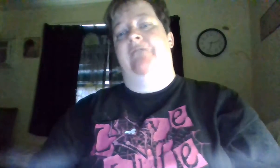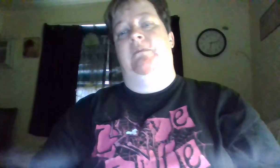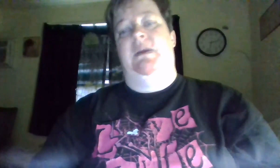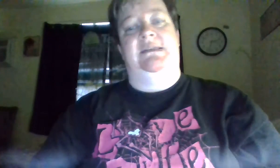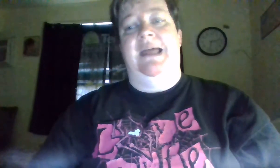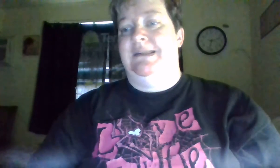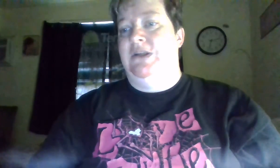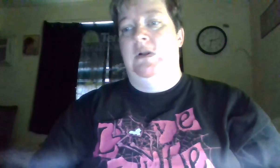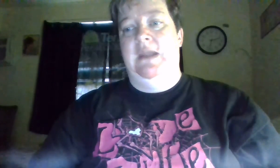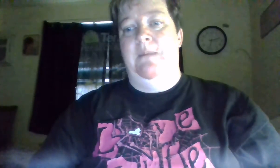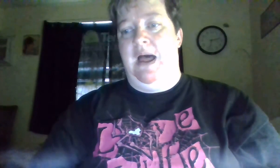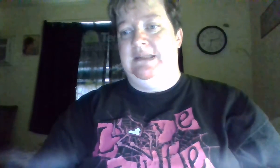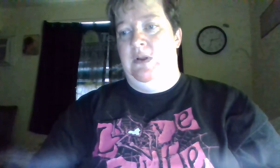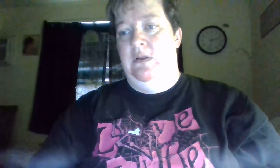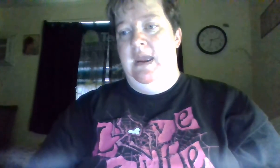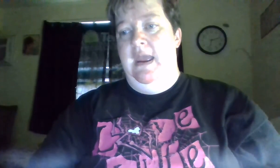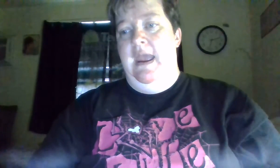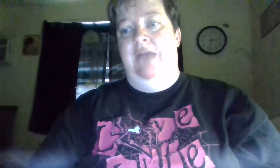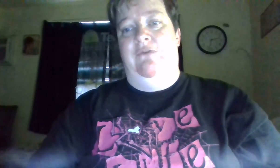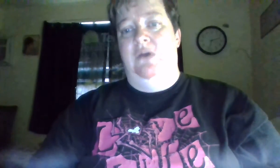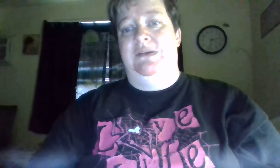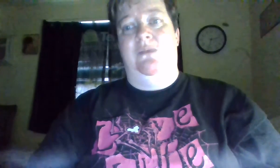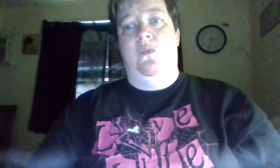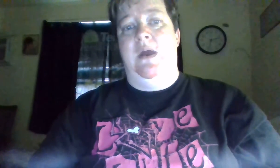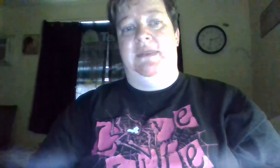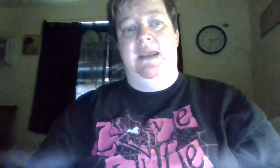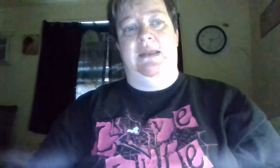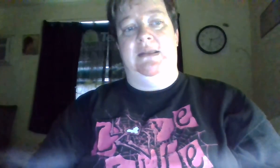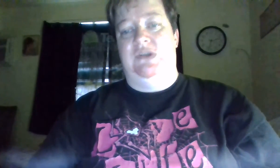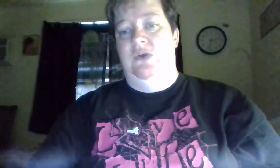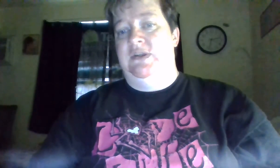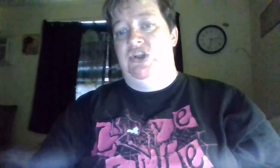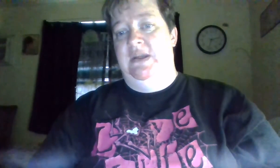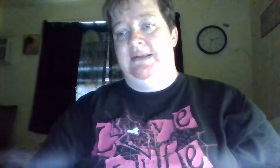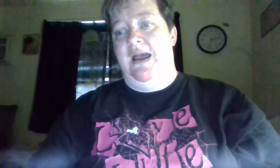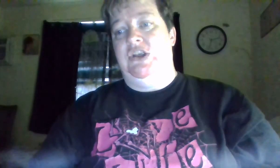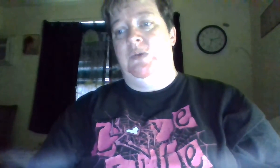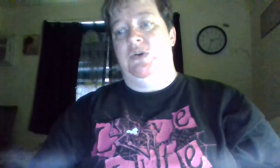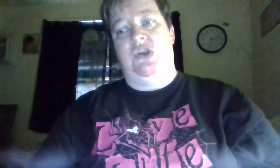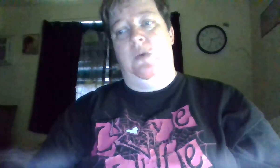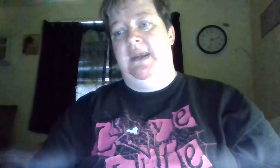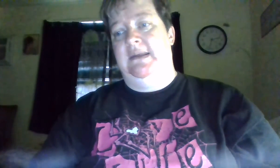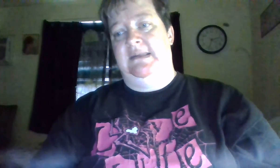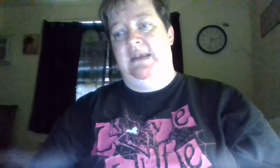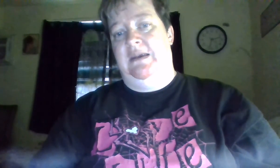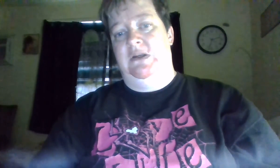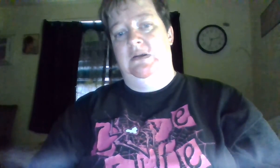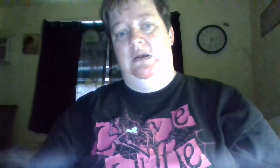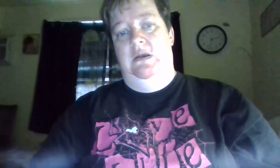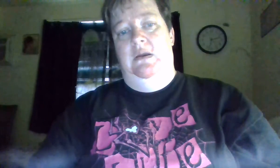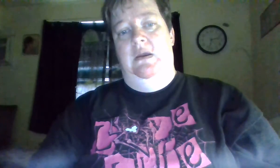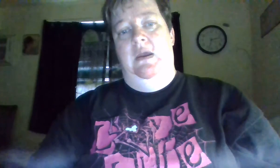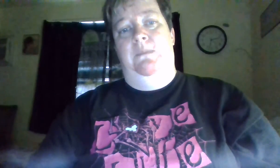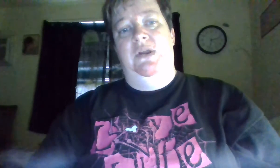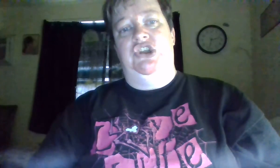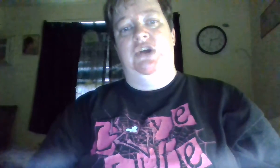heaven, because that's totally impossible. And for those that want to think that there's no such thing as God, you are so being deceived. Please choose